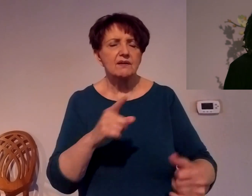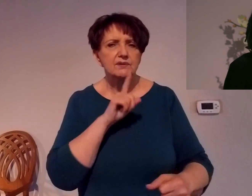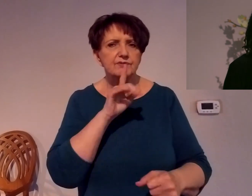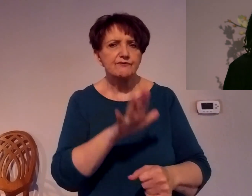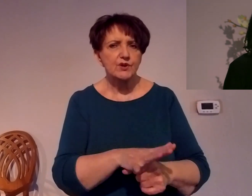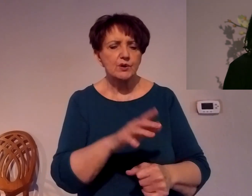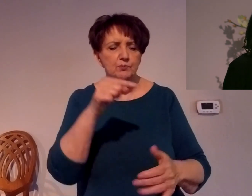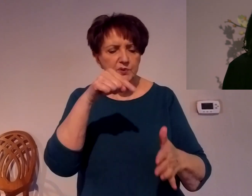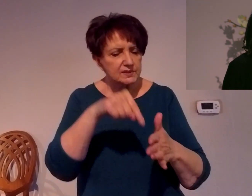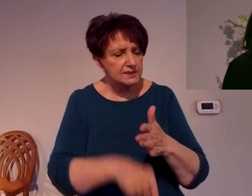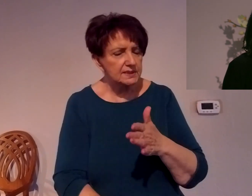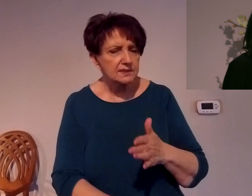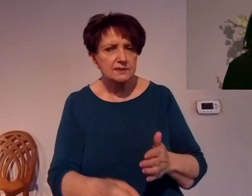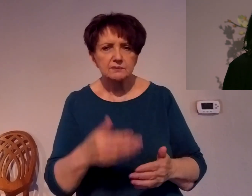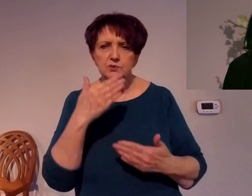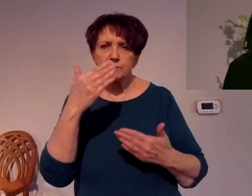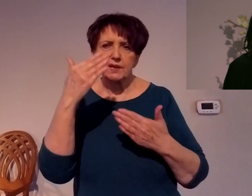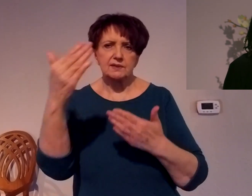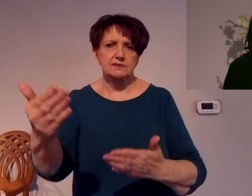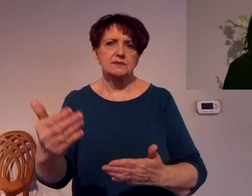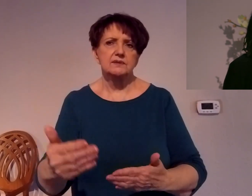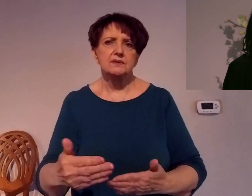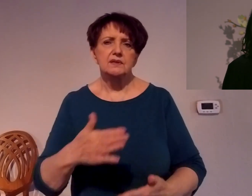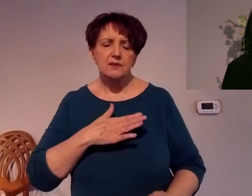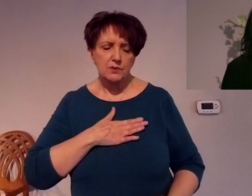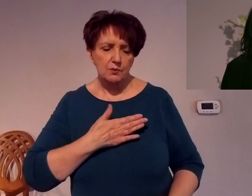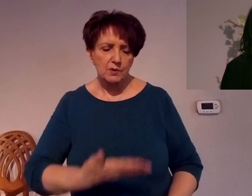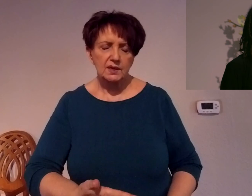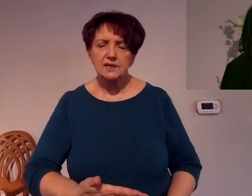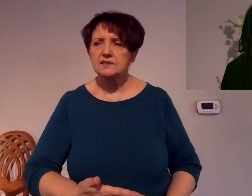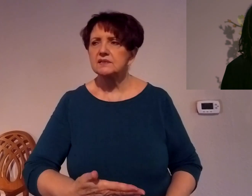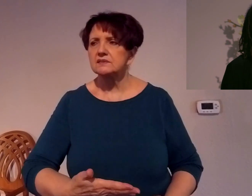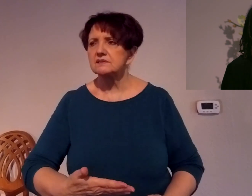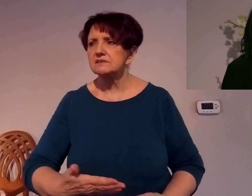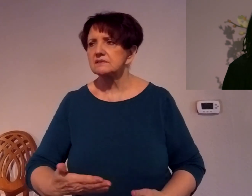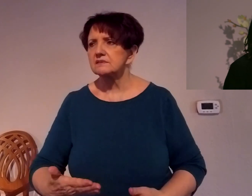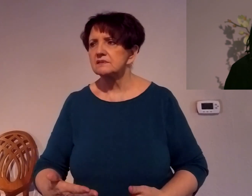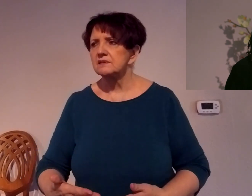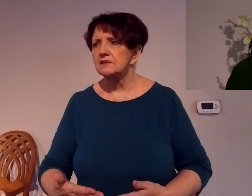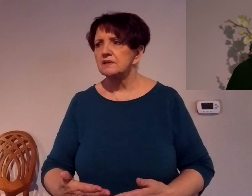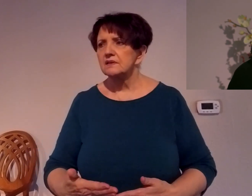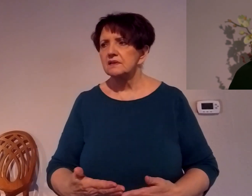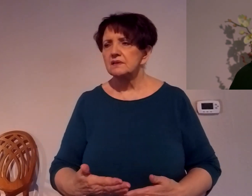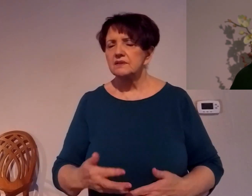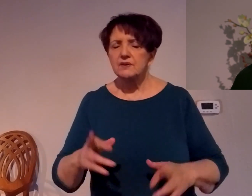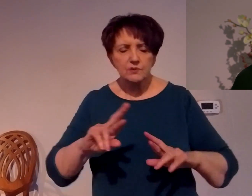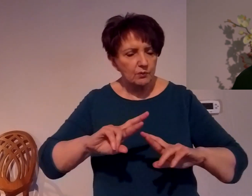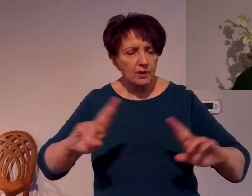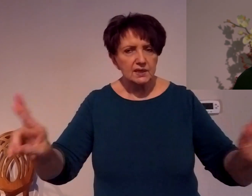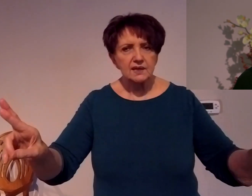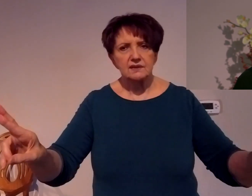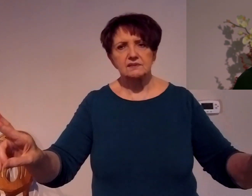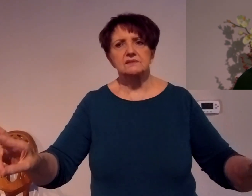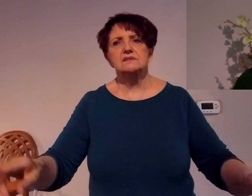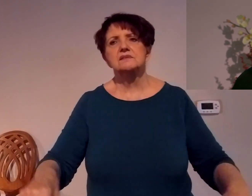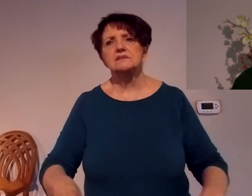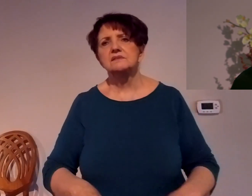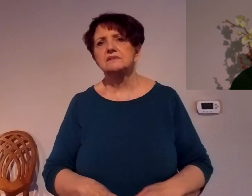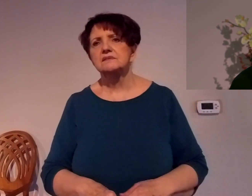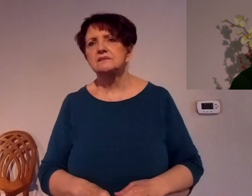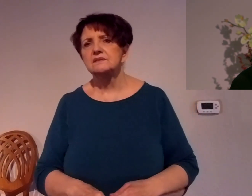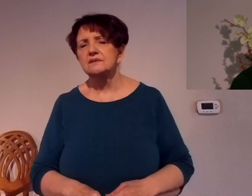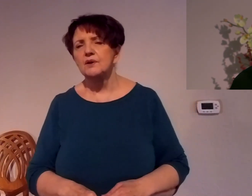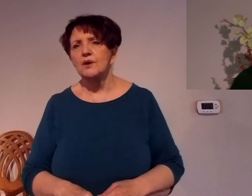deep gratitude the willingness and the readiness